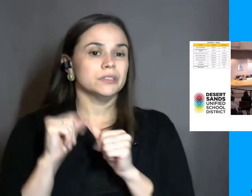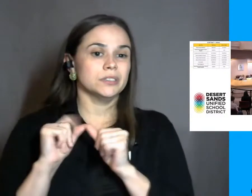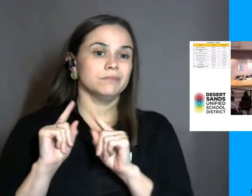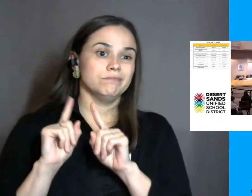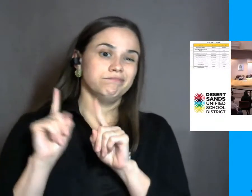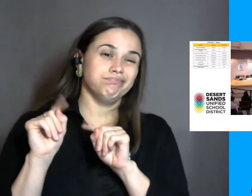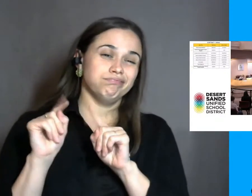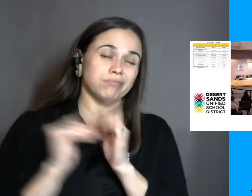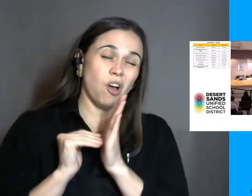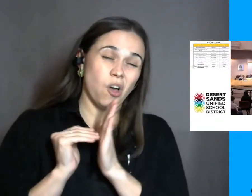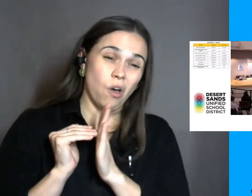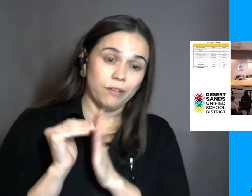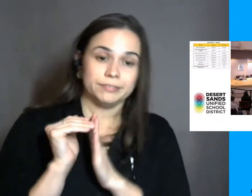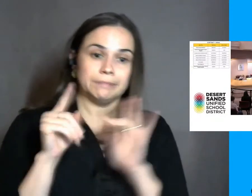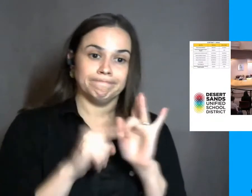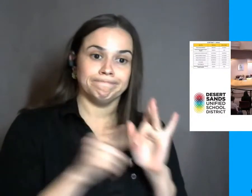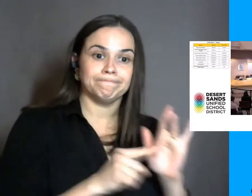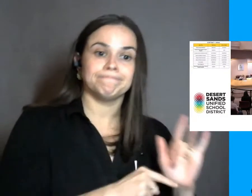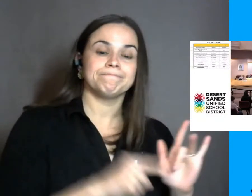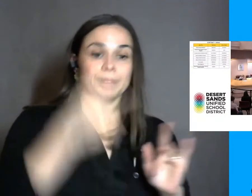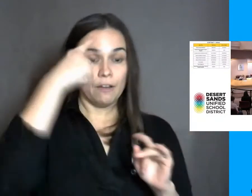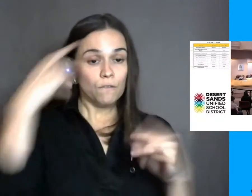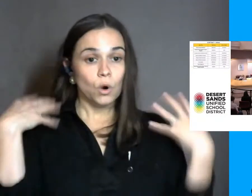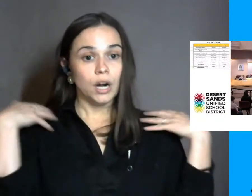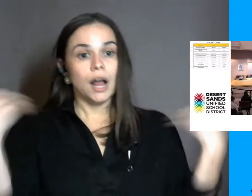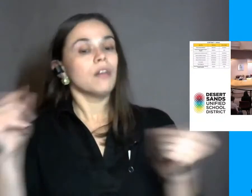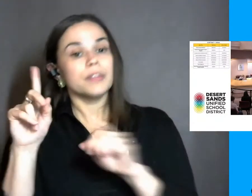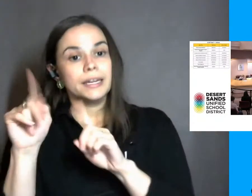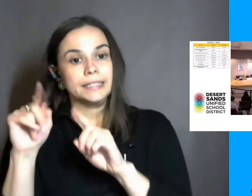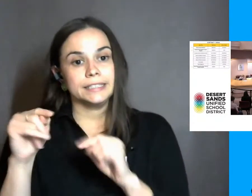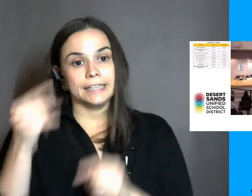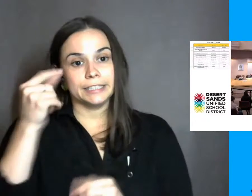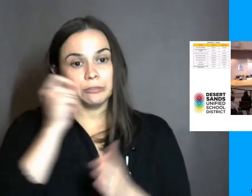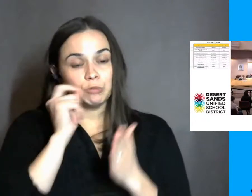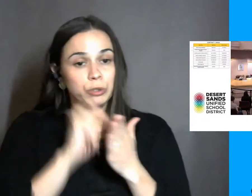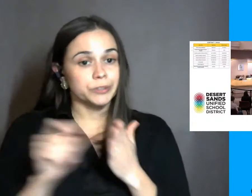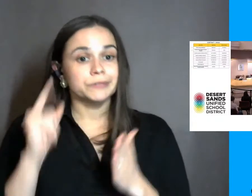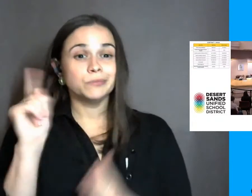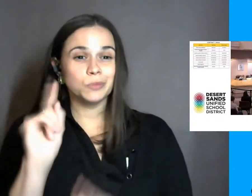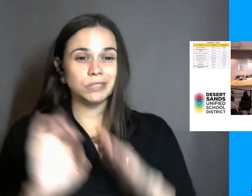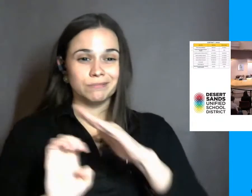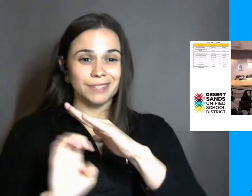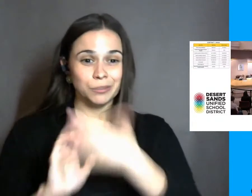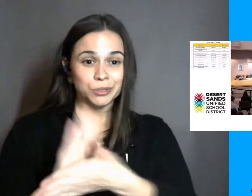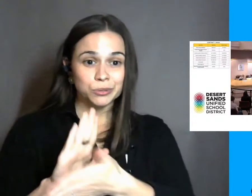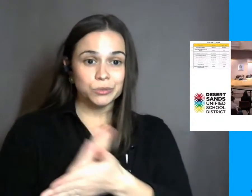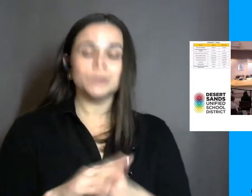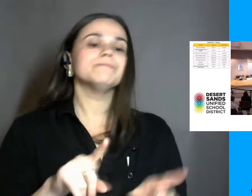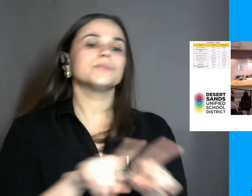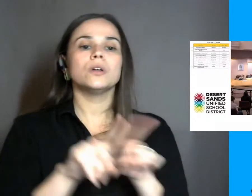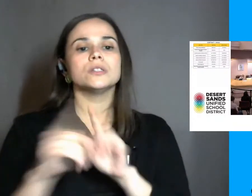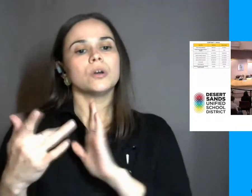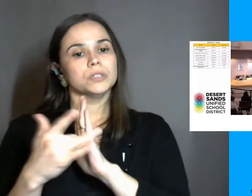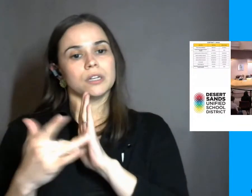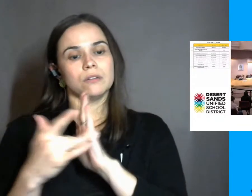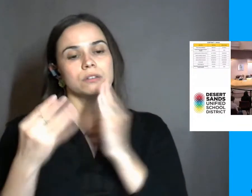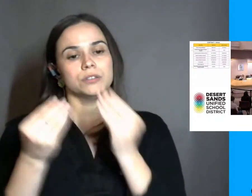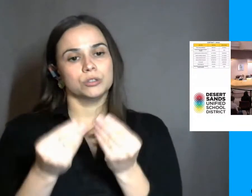absenteeism, the health and attendance clerks at our elementary sites, and technological